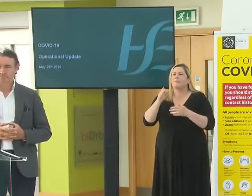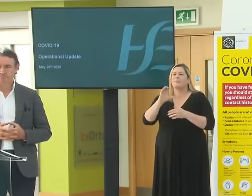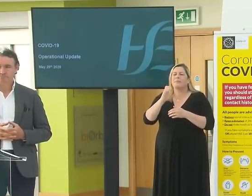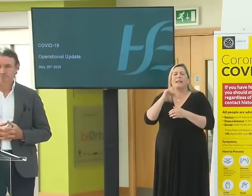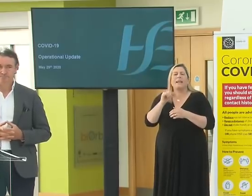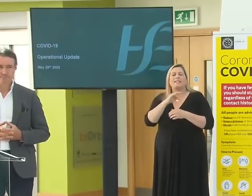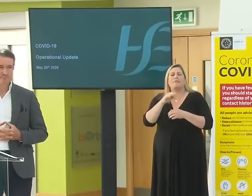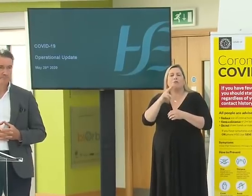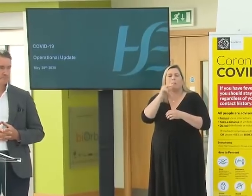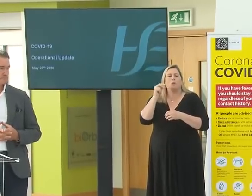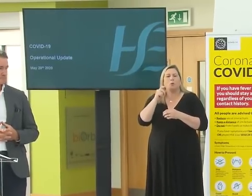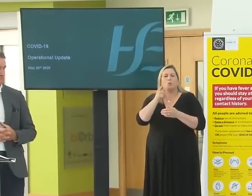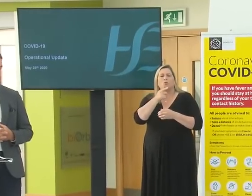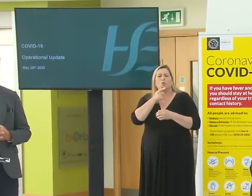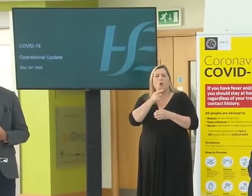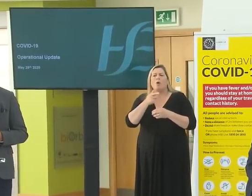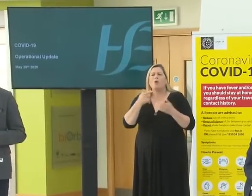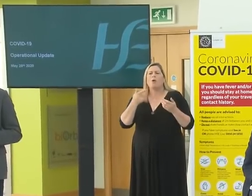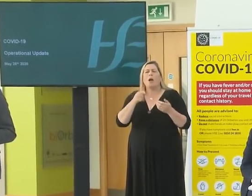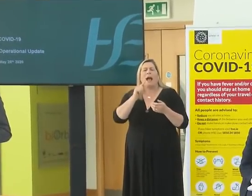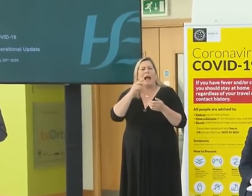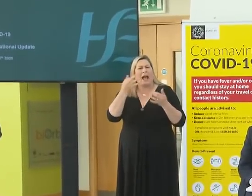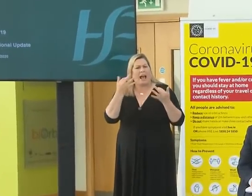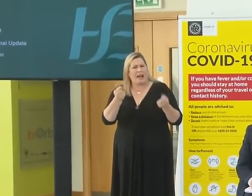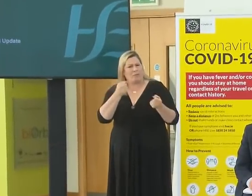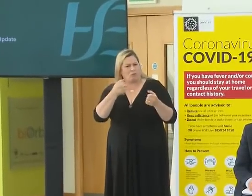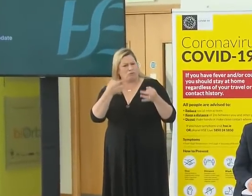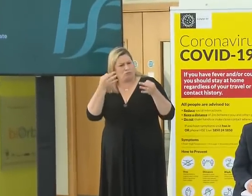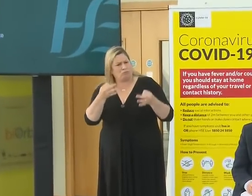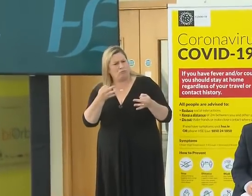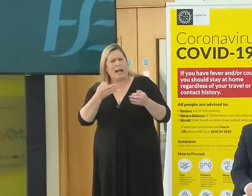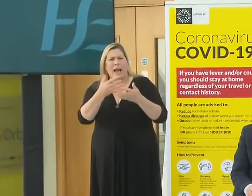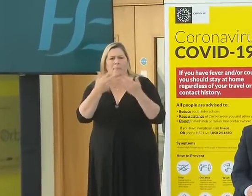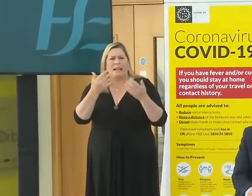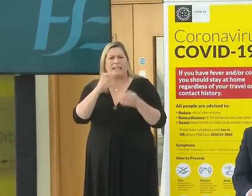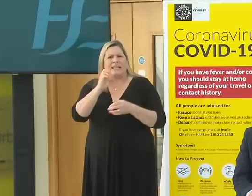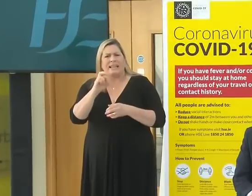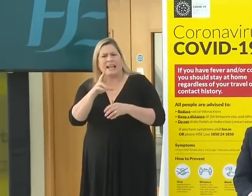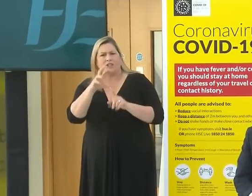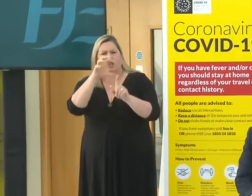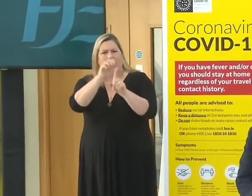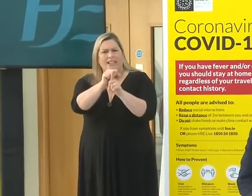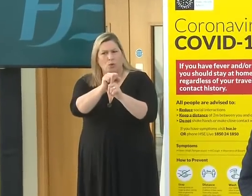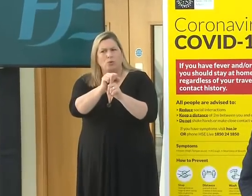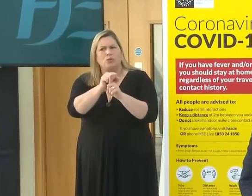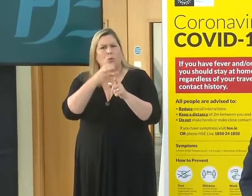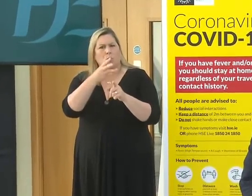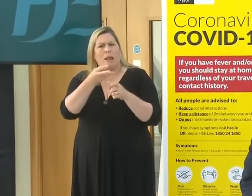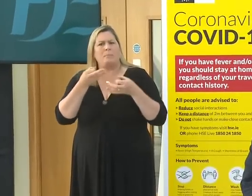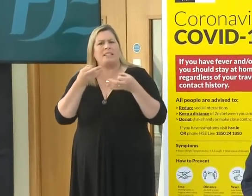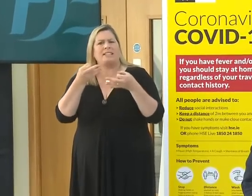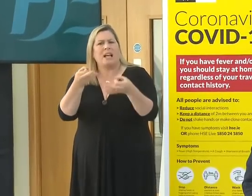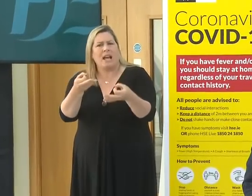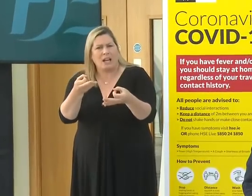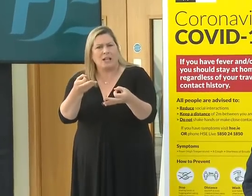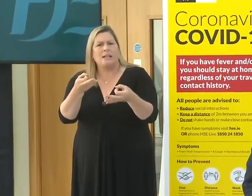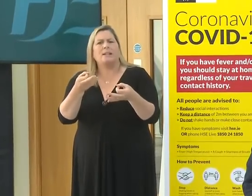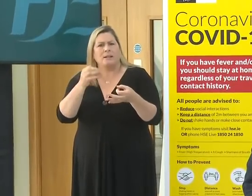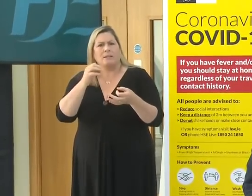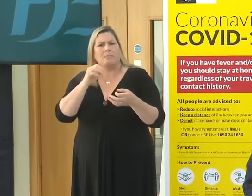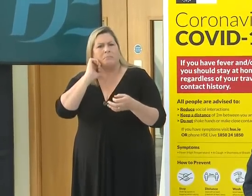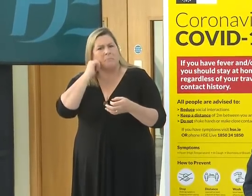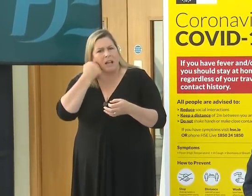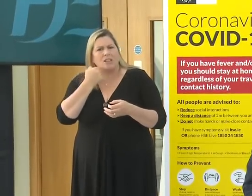from News Talk. Have you quantified how many cancer diagnoses will potentially be delayed as a result of screening